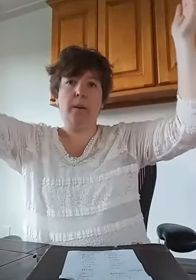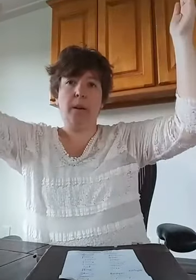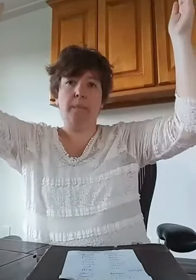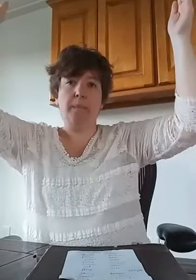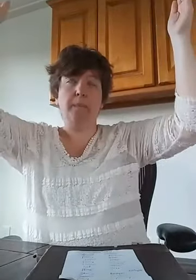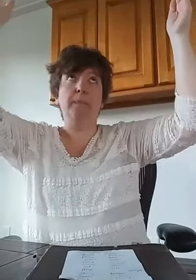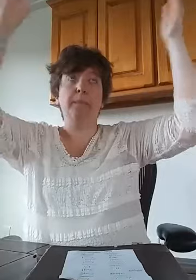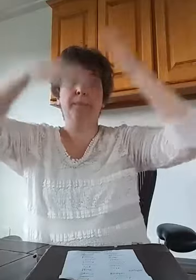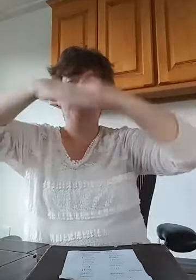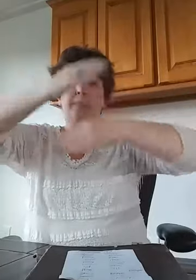up.